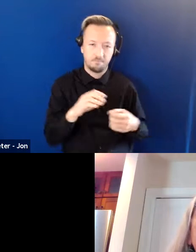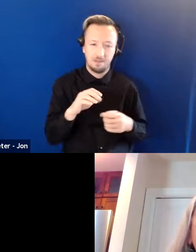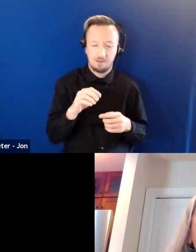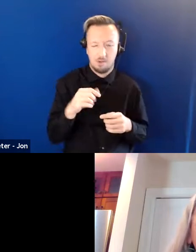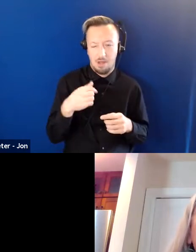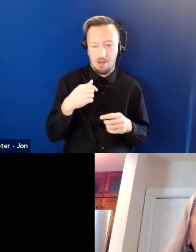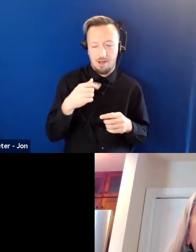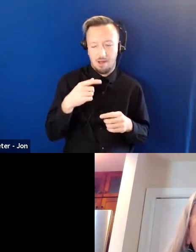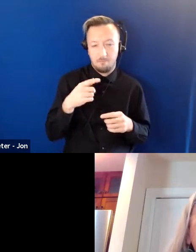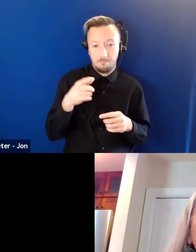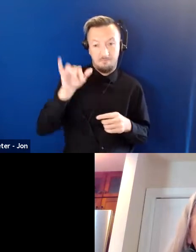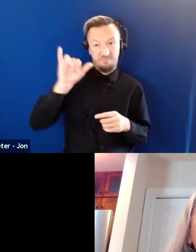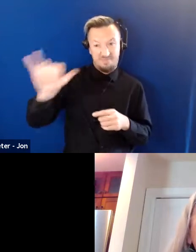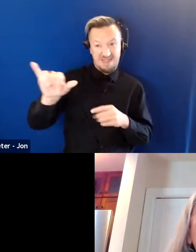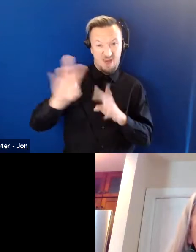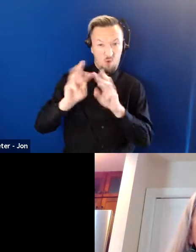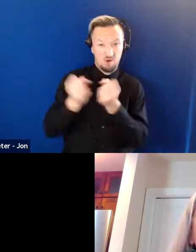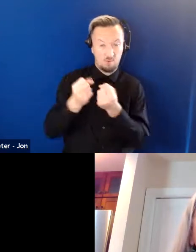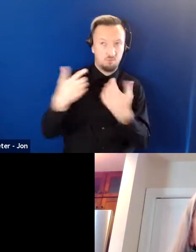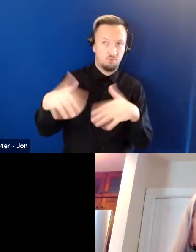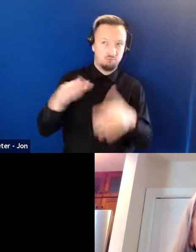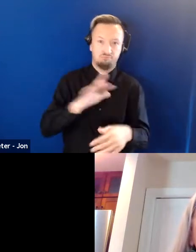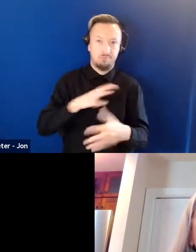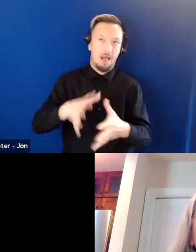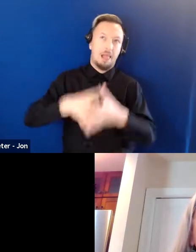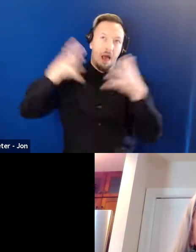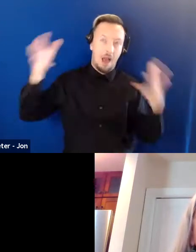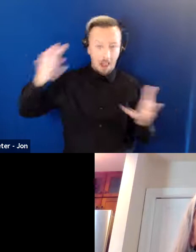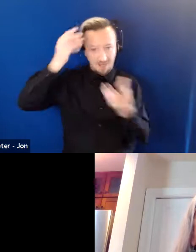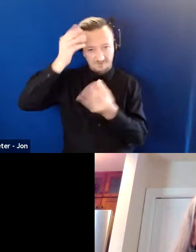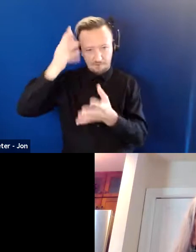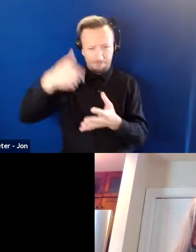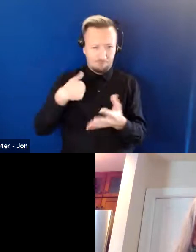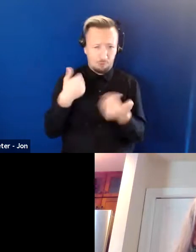nutshell. There was a lot of really good information in their presentation, but it's about